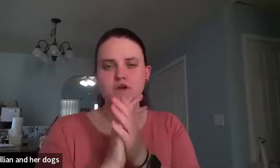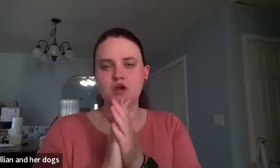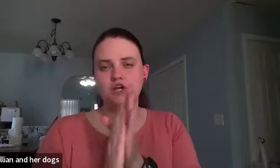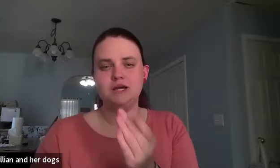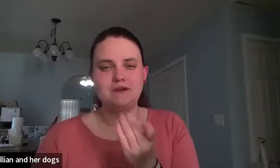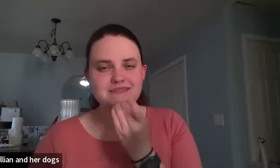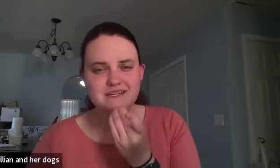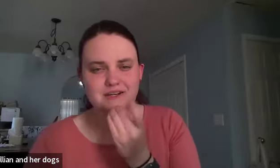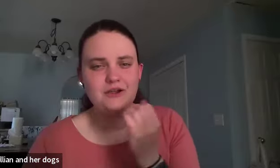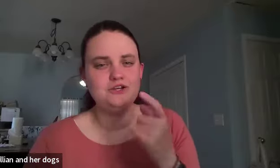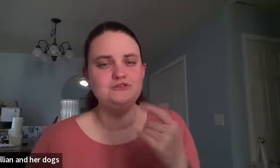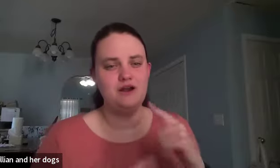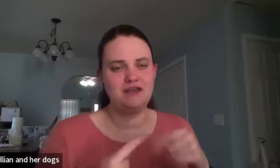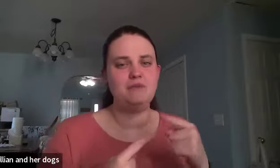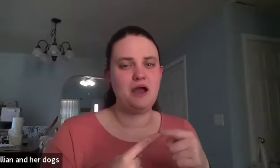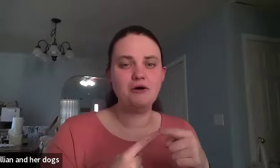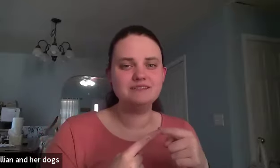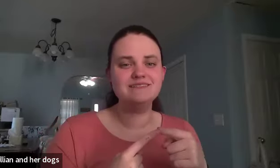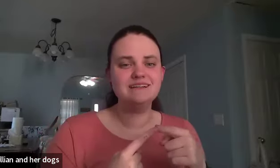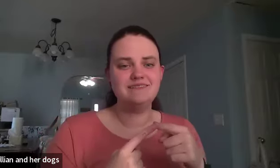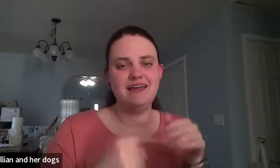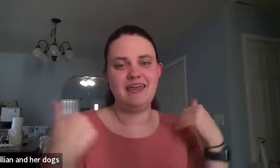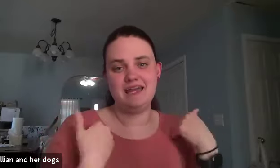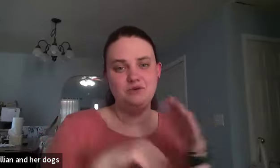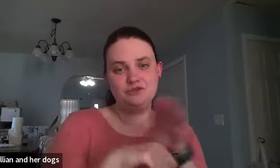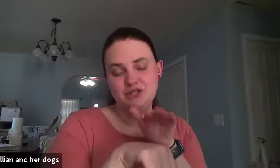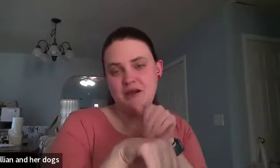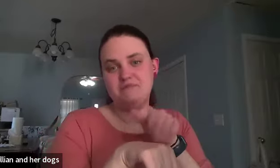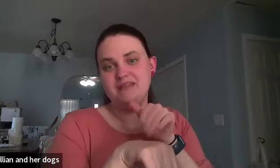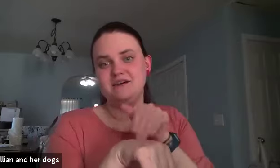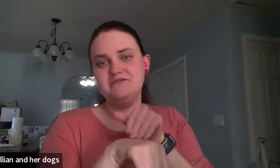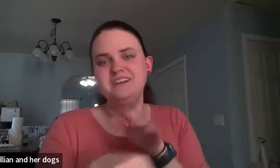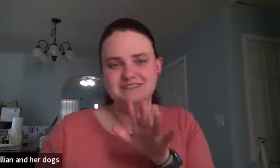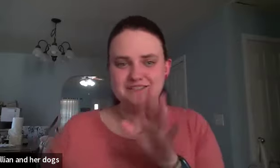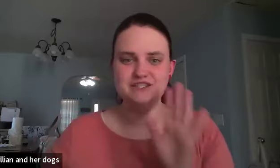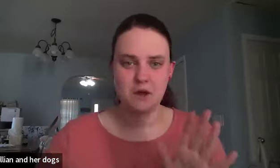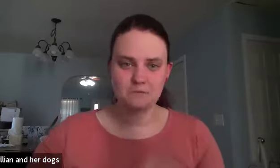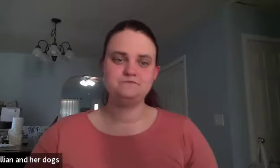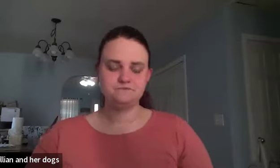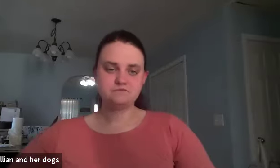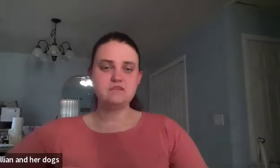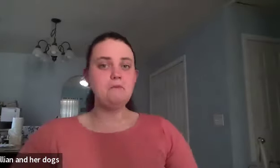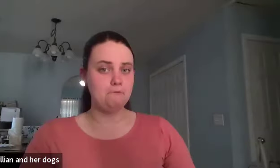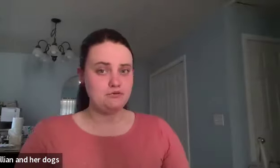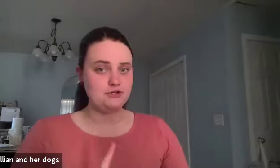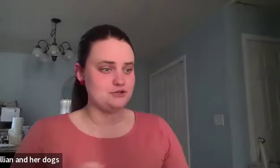of, are you talking about dinner or are you talking about like animals that you have pets of? So Both are